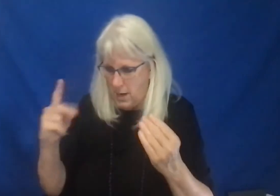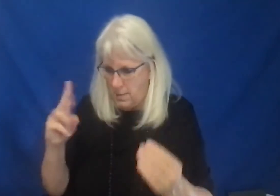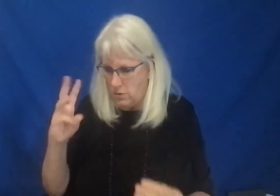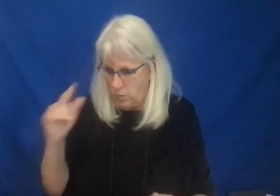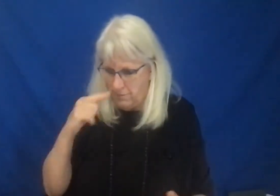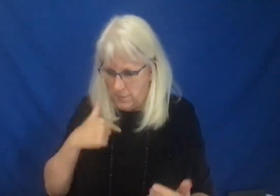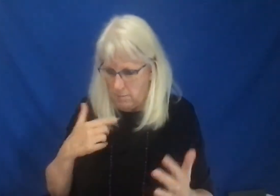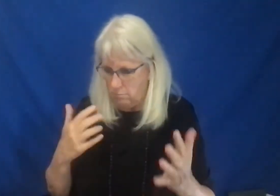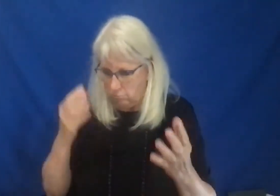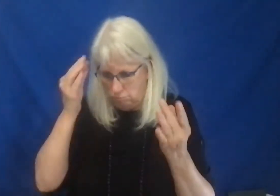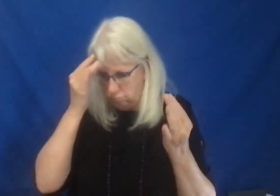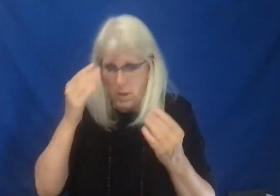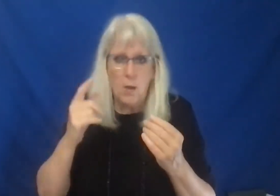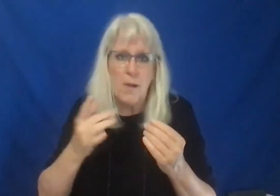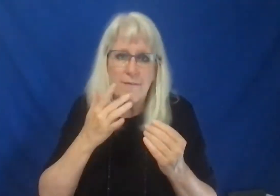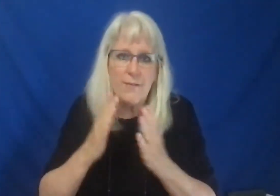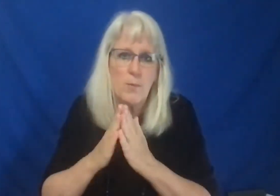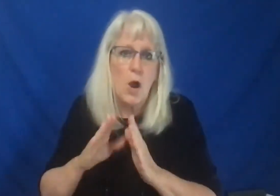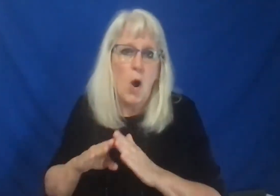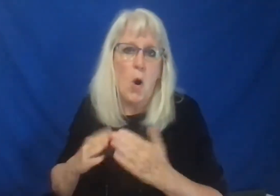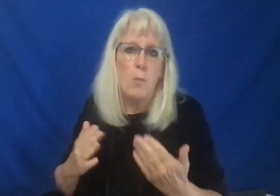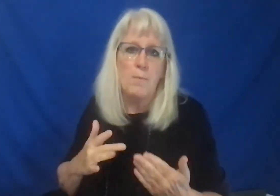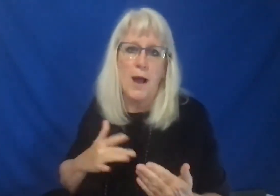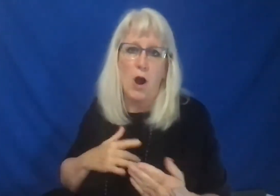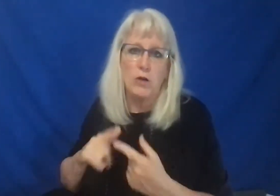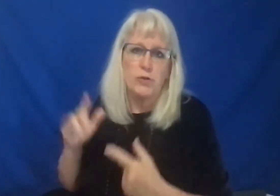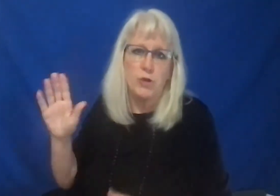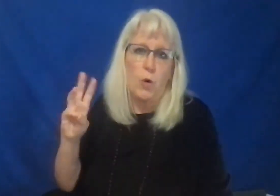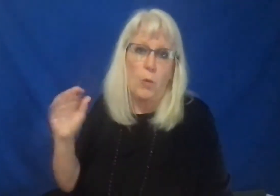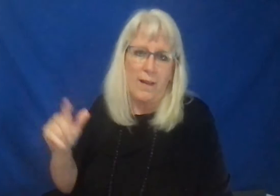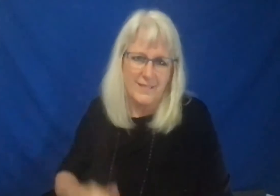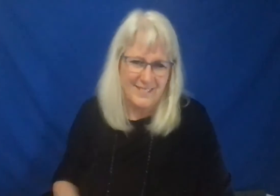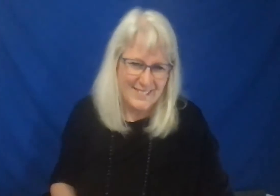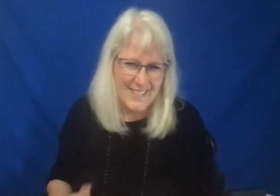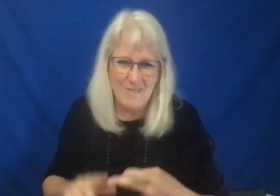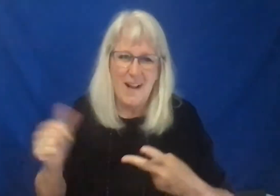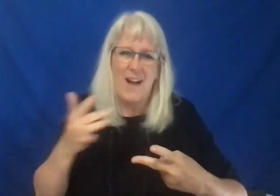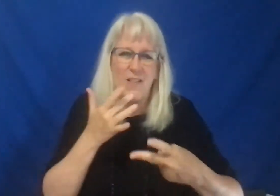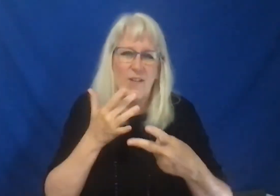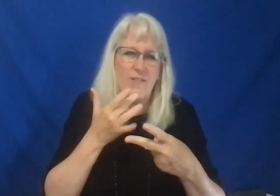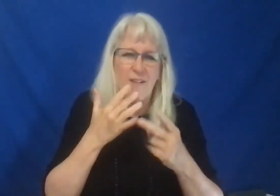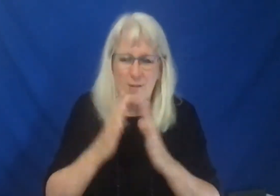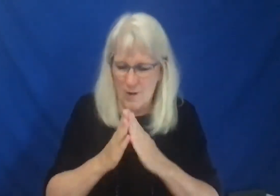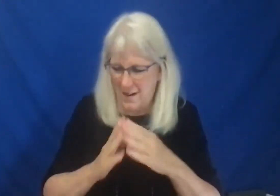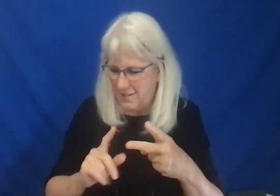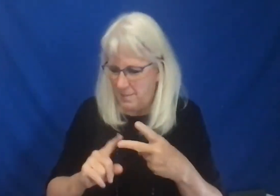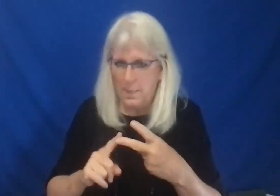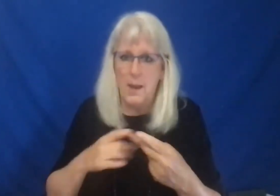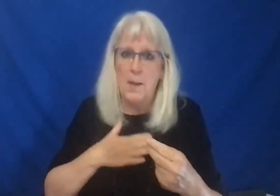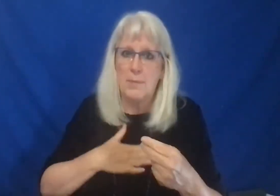of my favorite prayers is, open my heart to your will. Another one of my favorite prayers is, please increase my desire for what